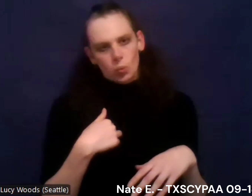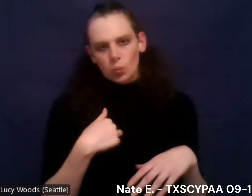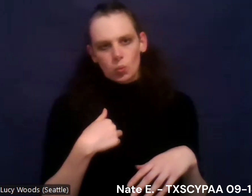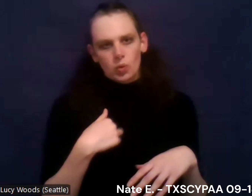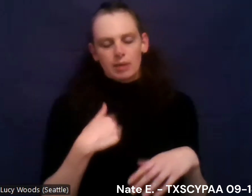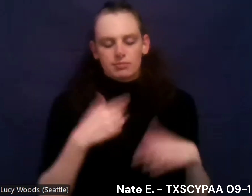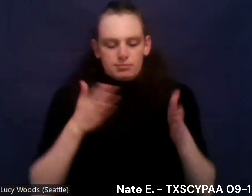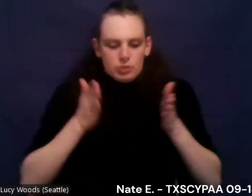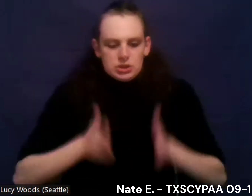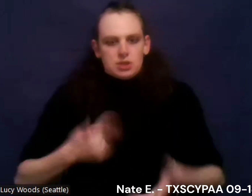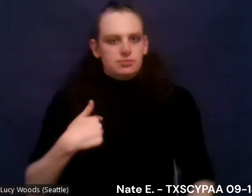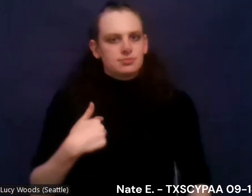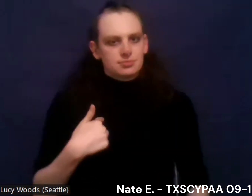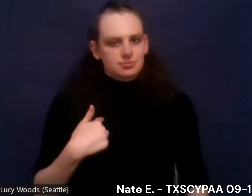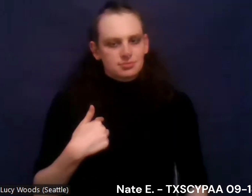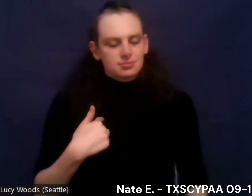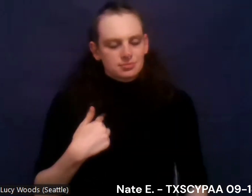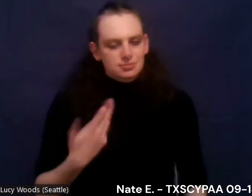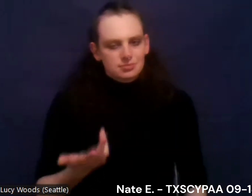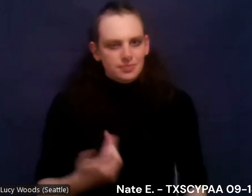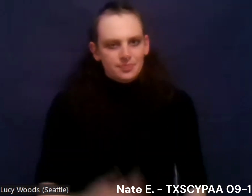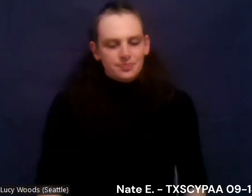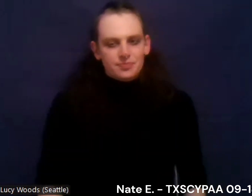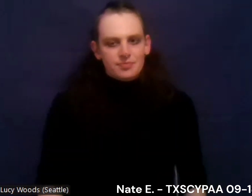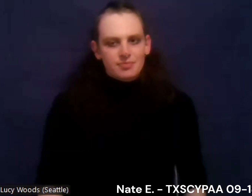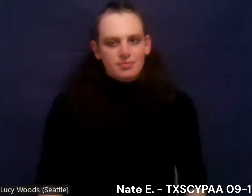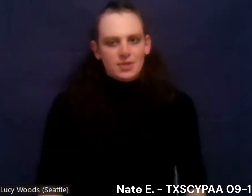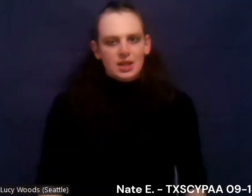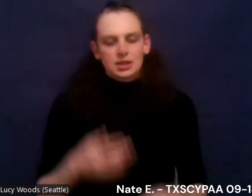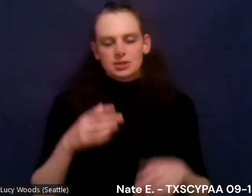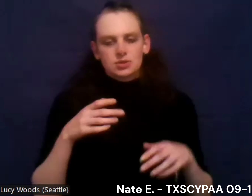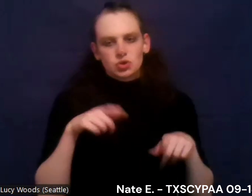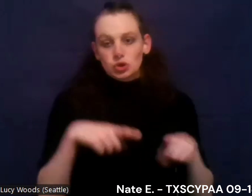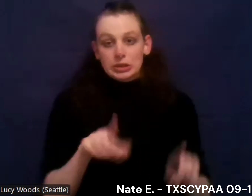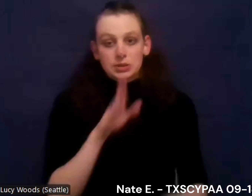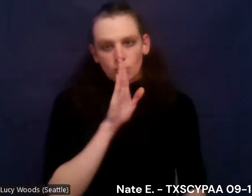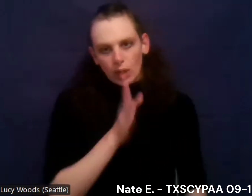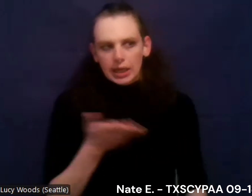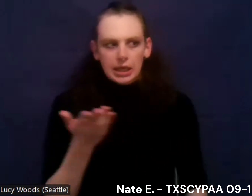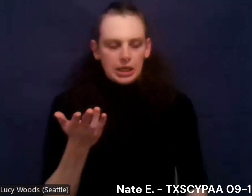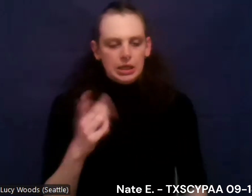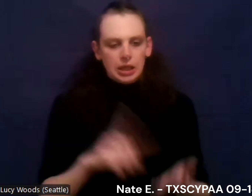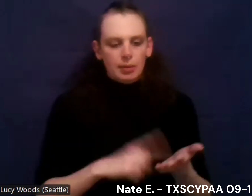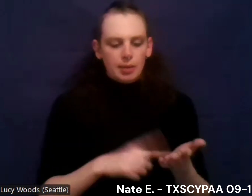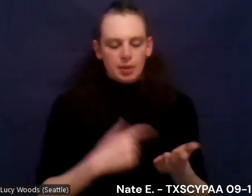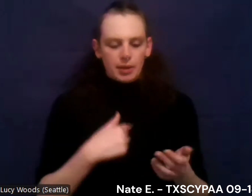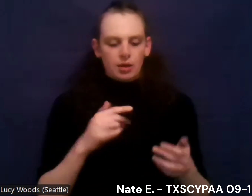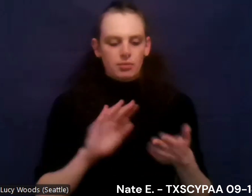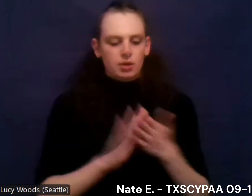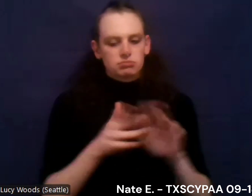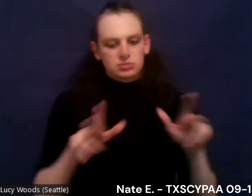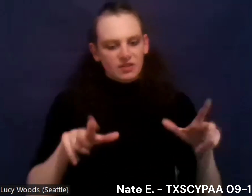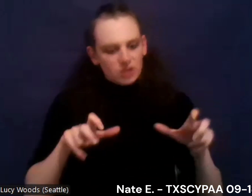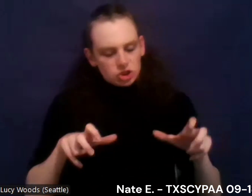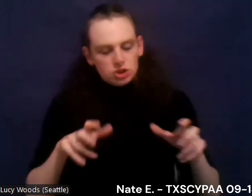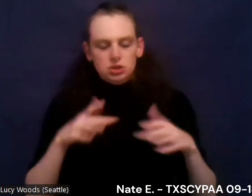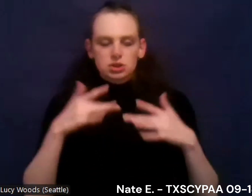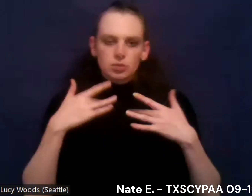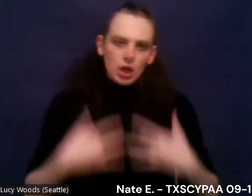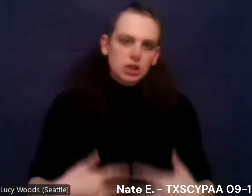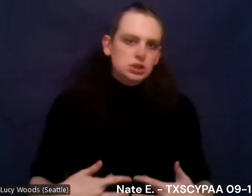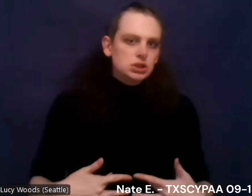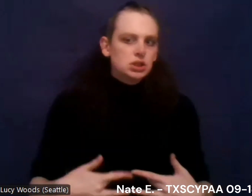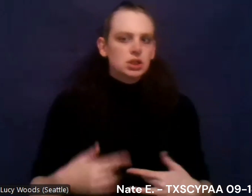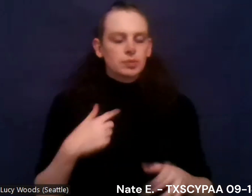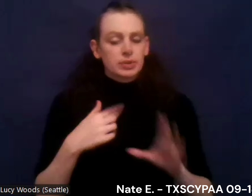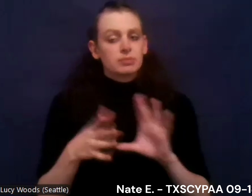person, man. And like I've had times in sobriety where I got very selfish, very depressed. I've had times, like I mentioned,